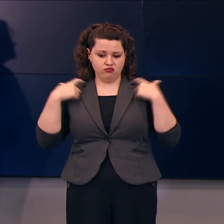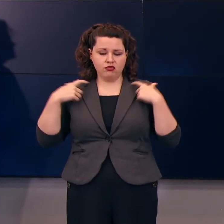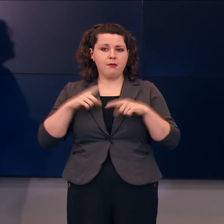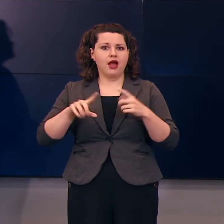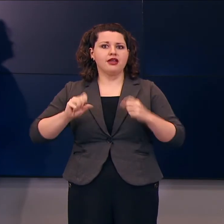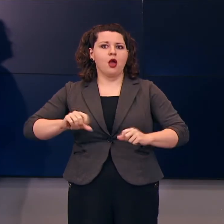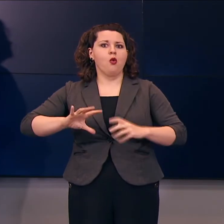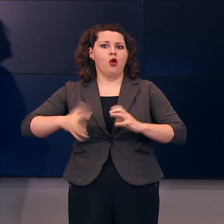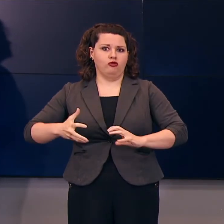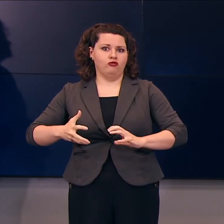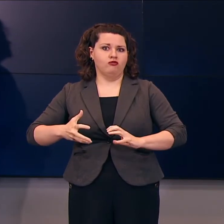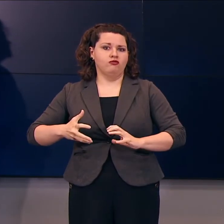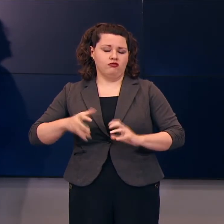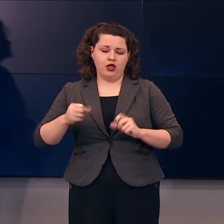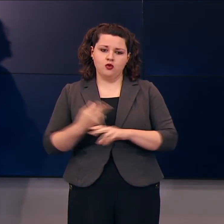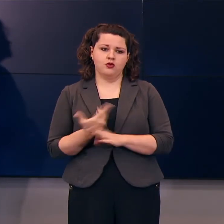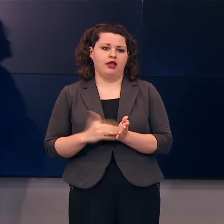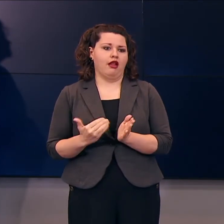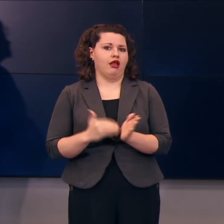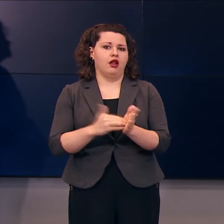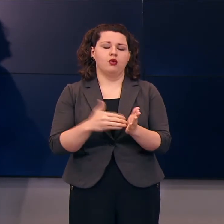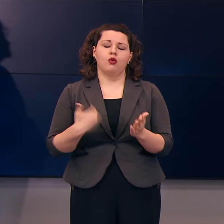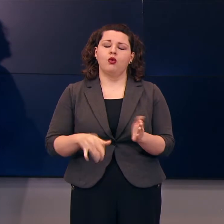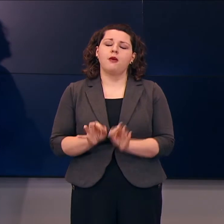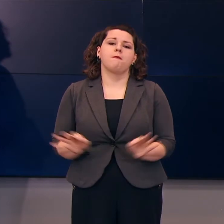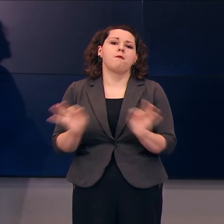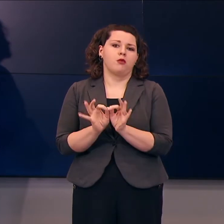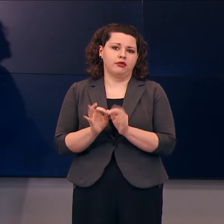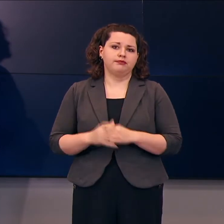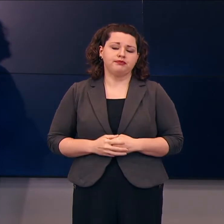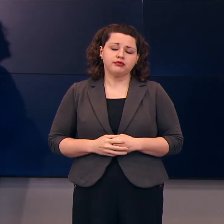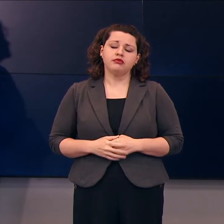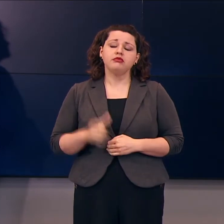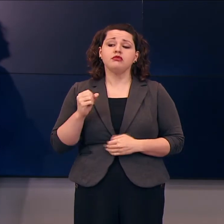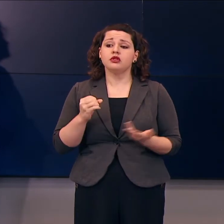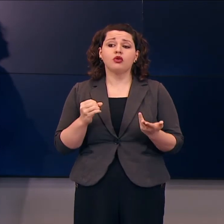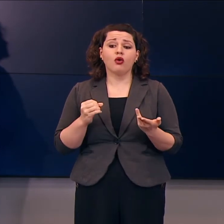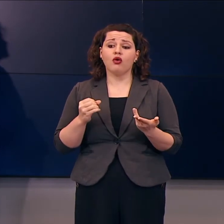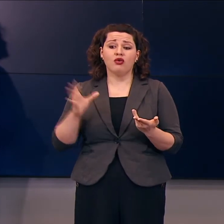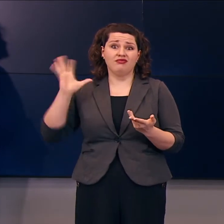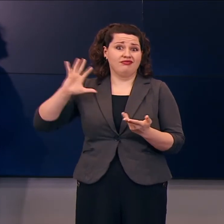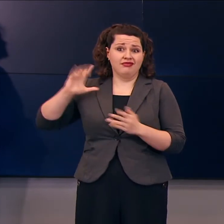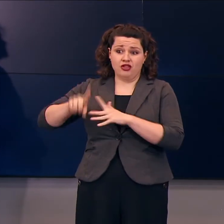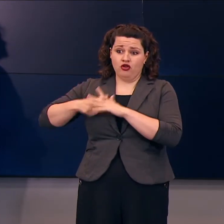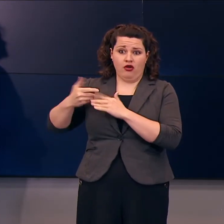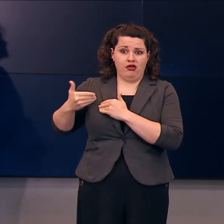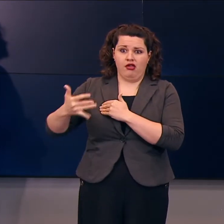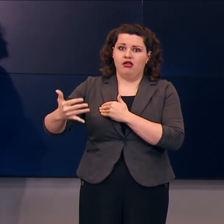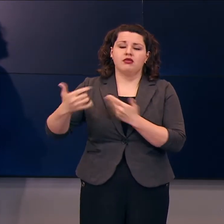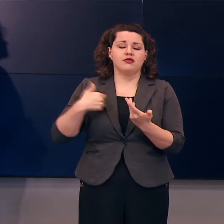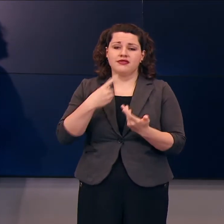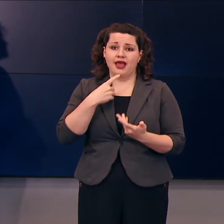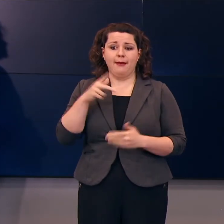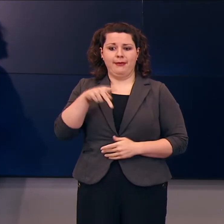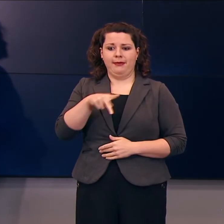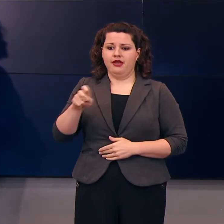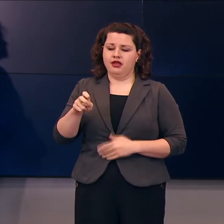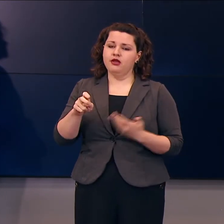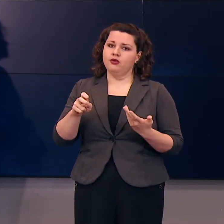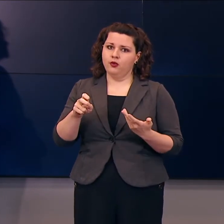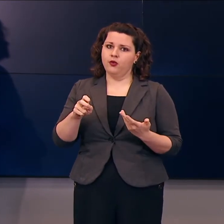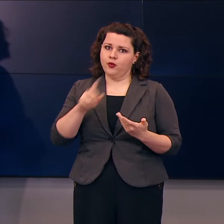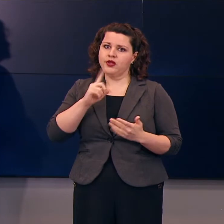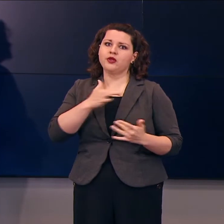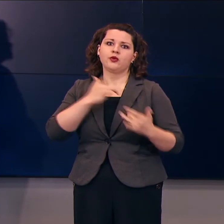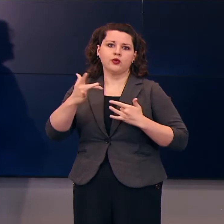washable so we can reuse them is really important. And so, you know, from the very beginning, we have all said that the PPE has been one of the